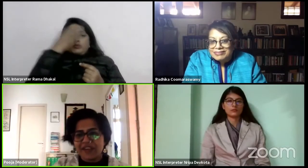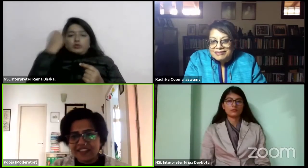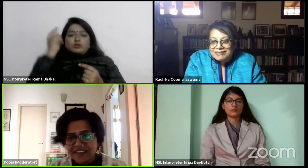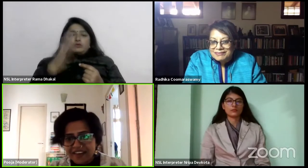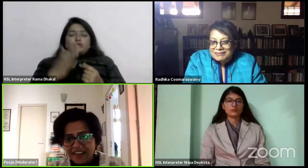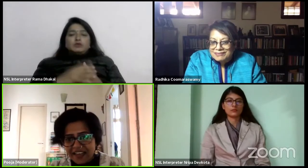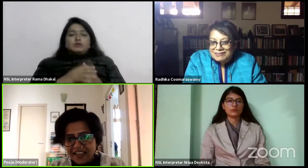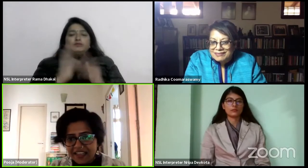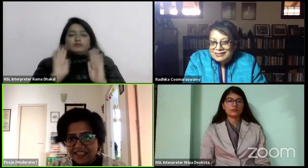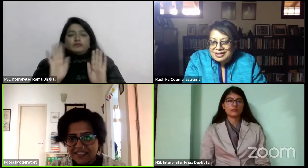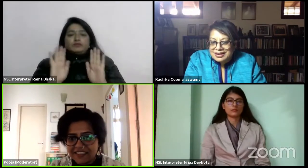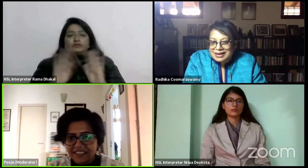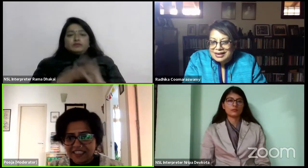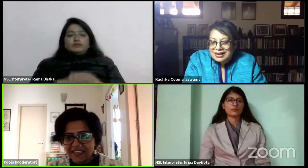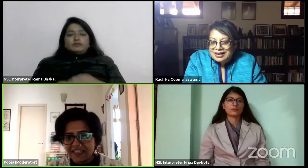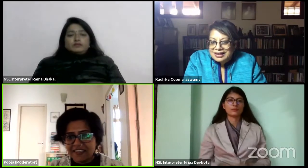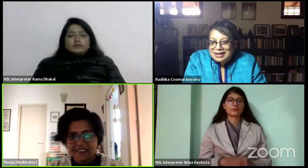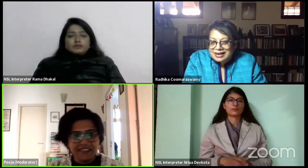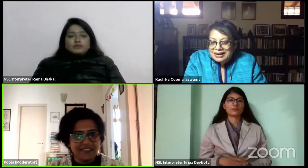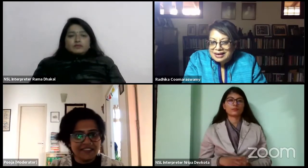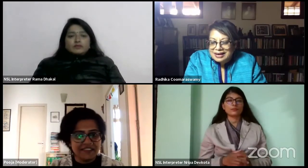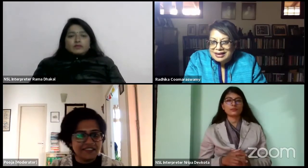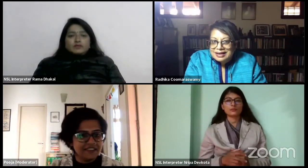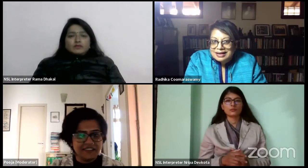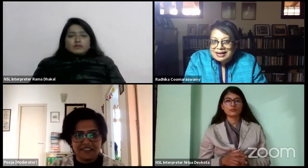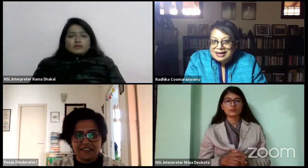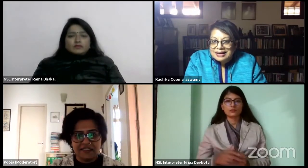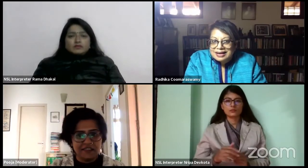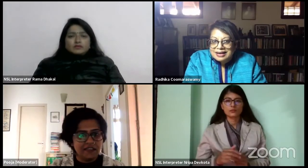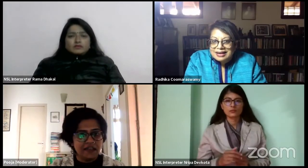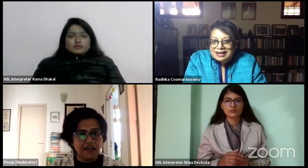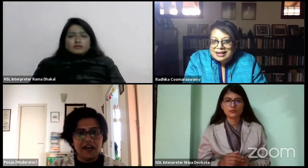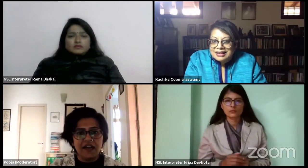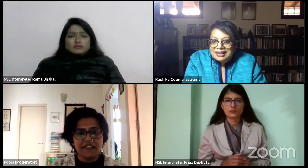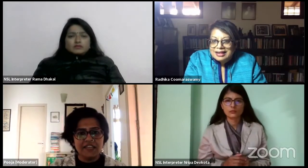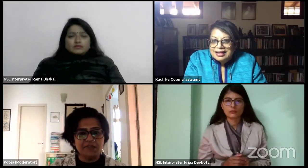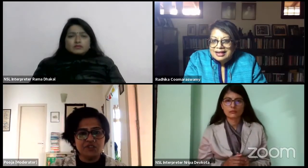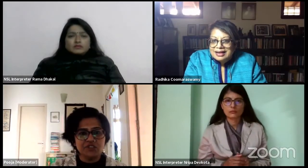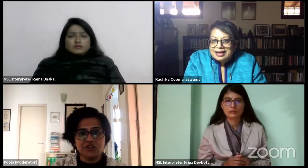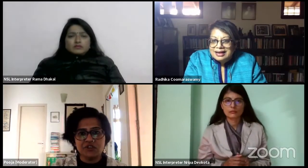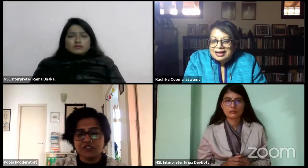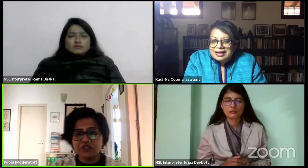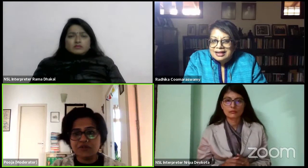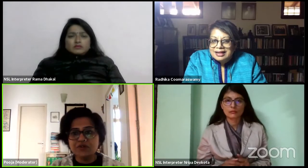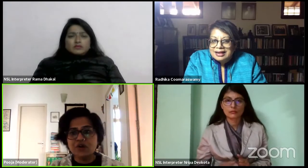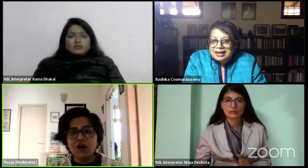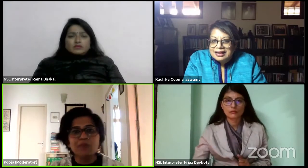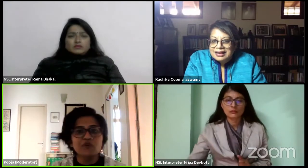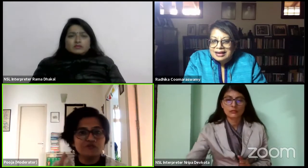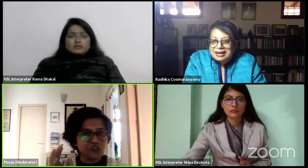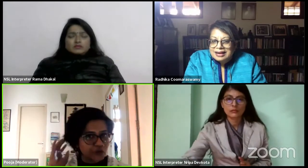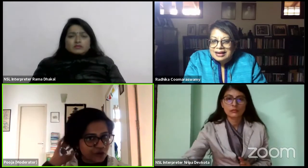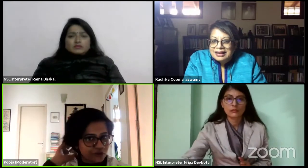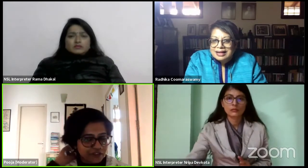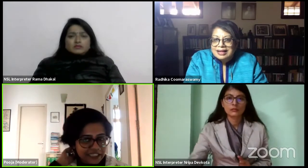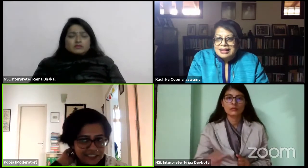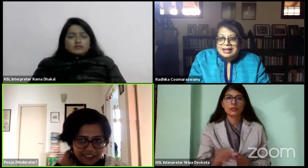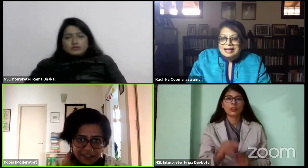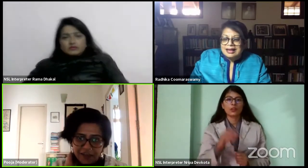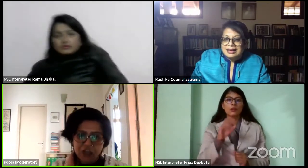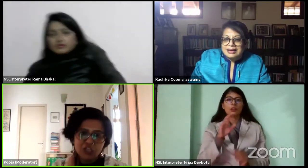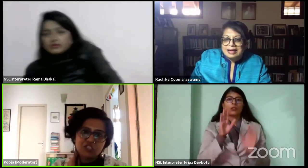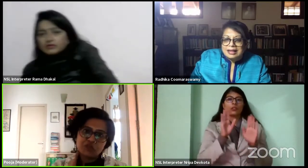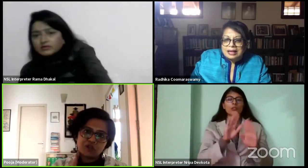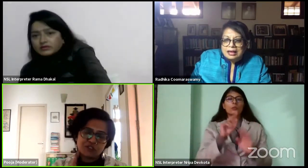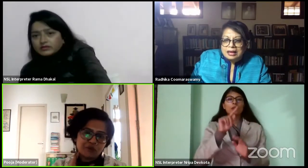Thank you, Radhika. And muchas gracias, Radhika. And I'm just going to move to